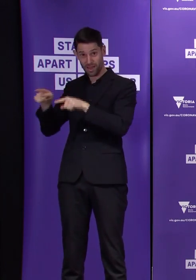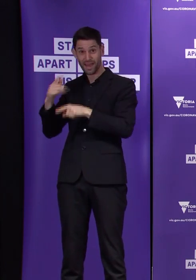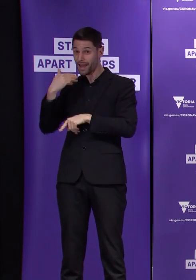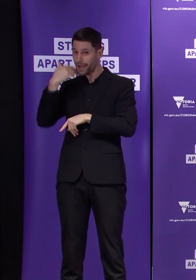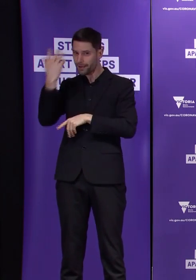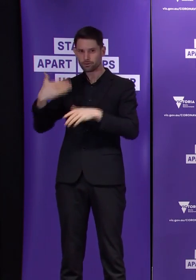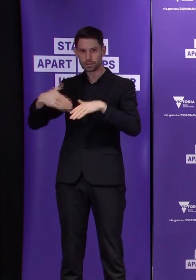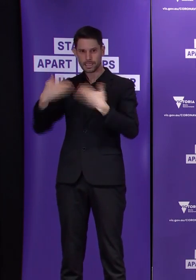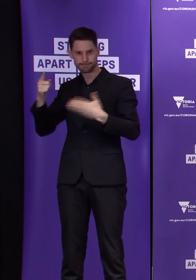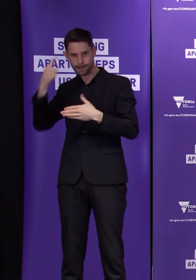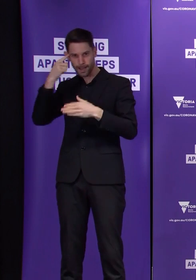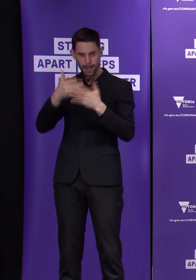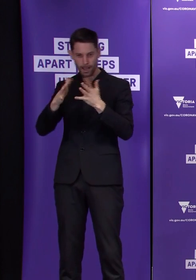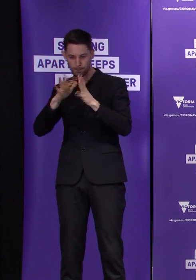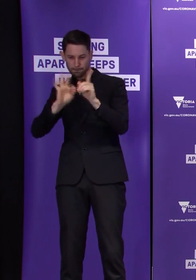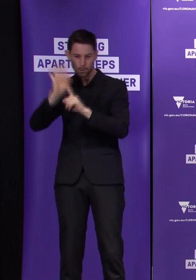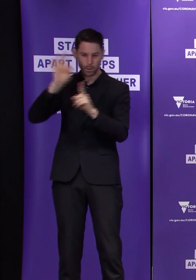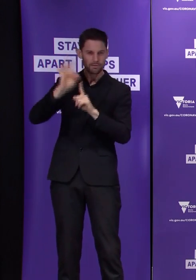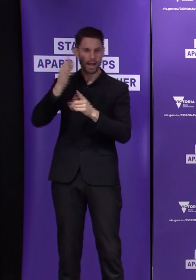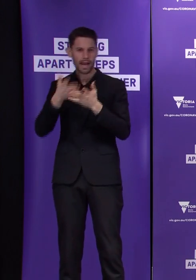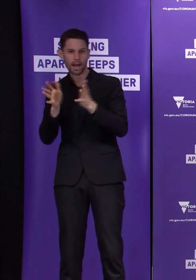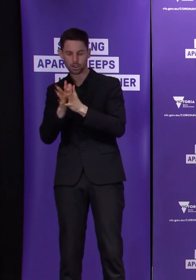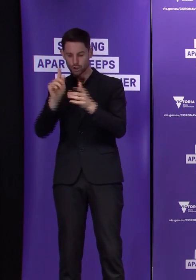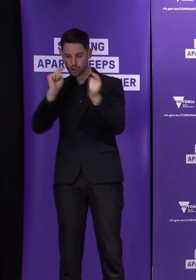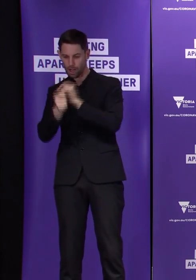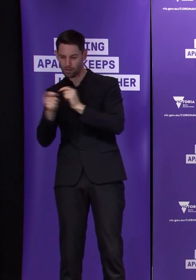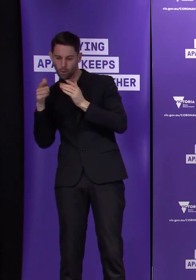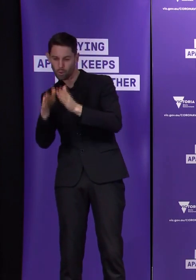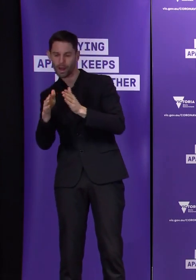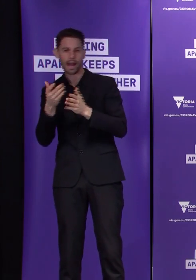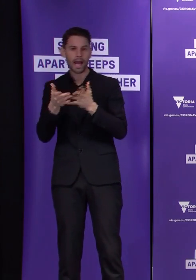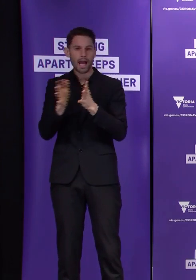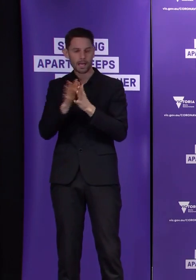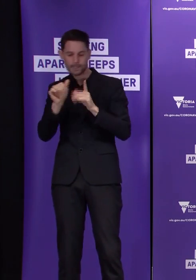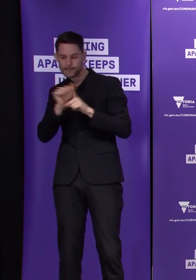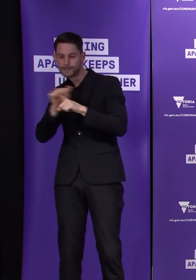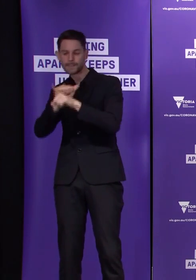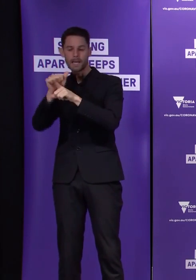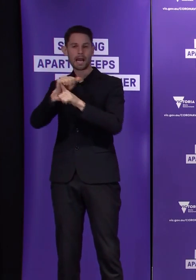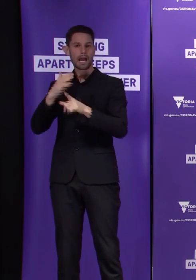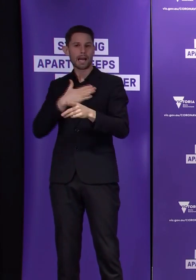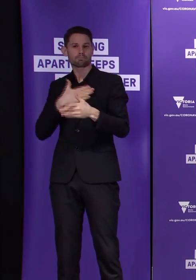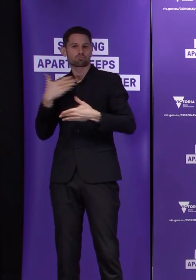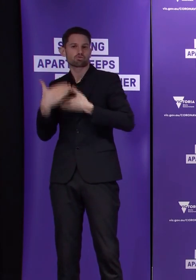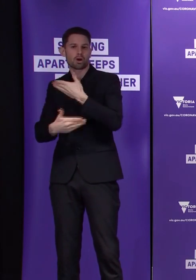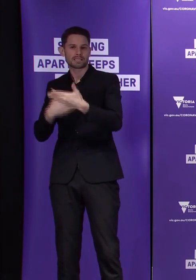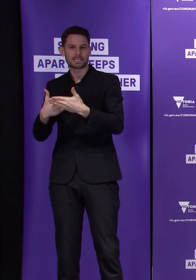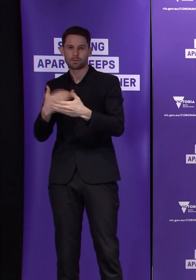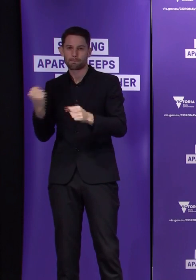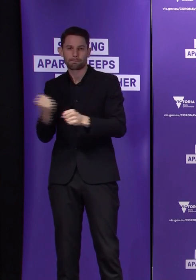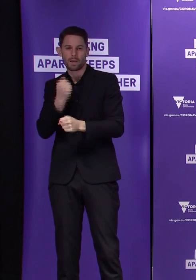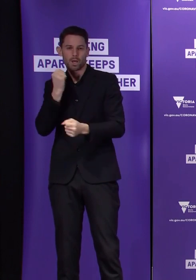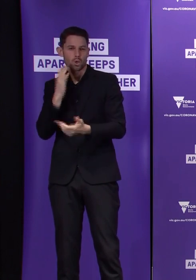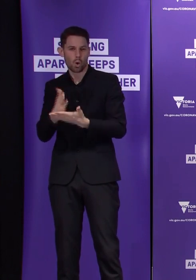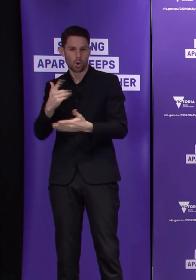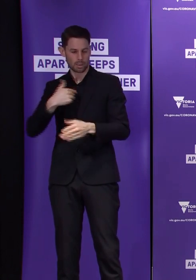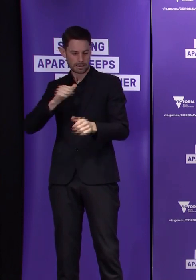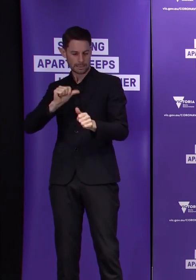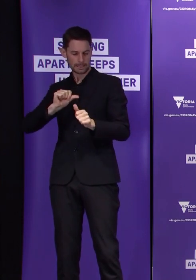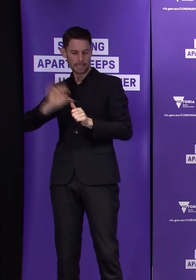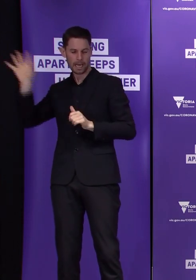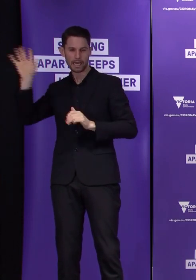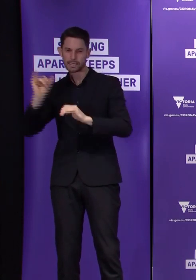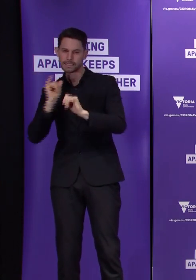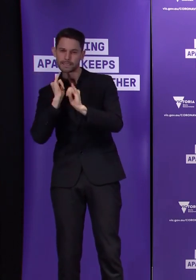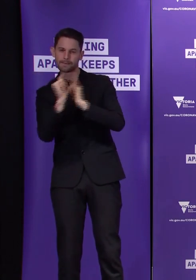for ways to improve. How do we find a few minutes here, a few minutes there, maybe an hour? How do we get to